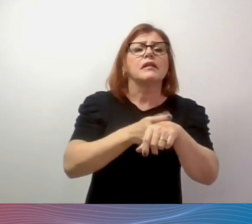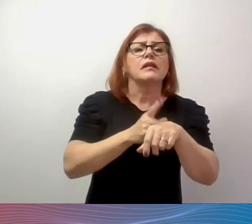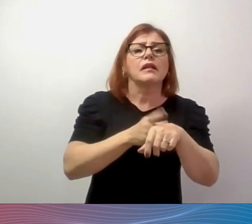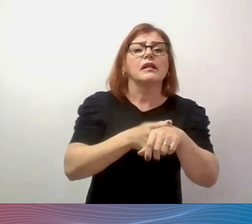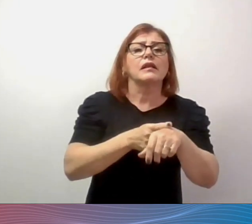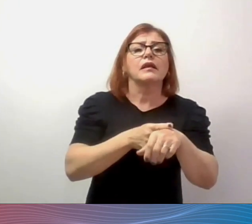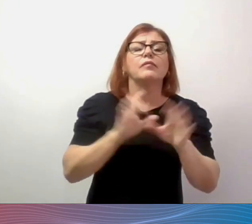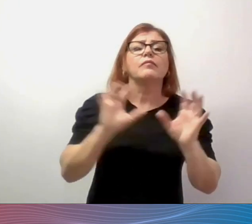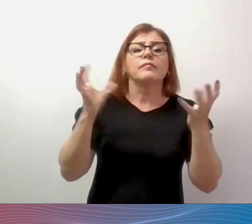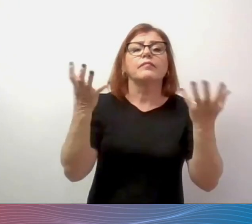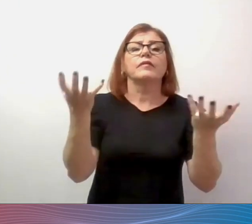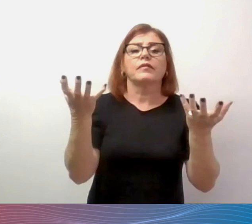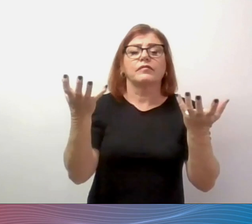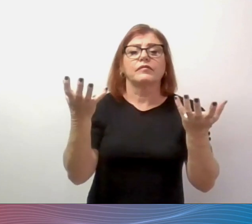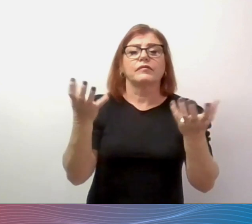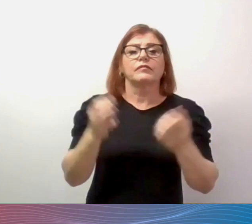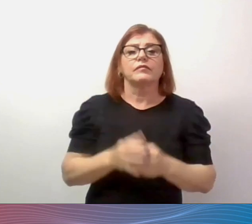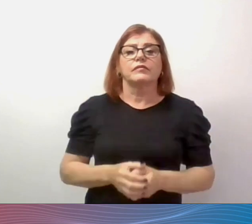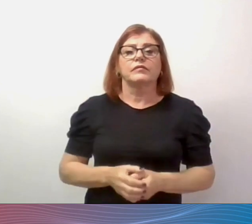goal.